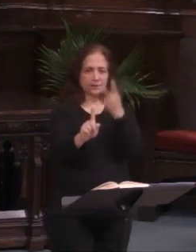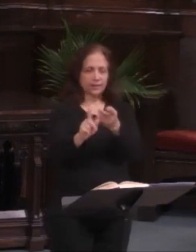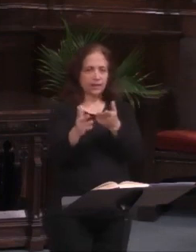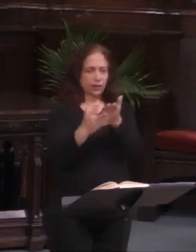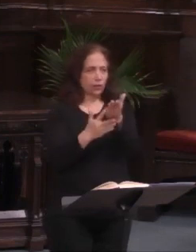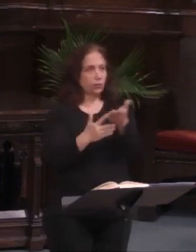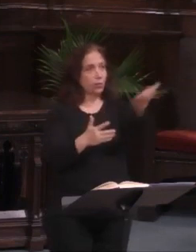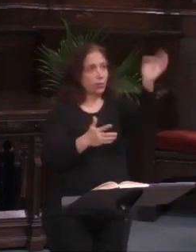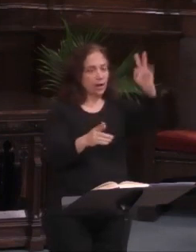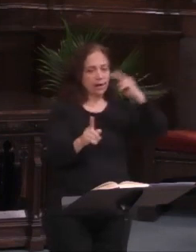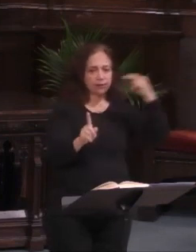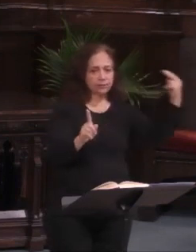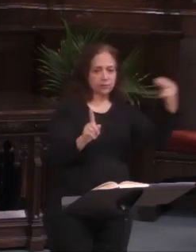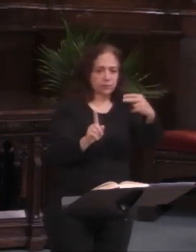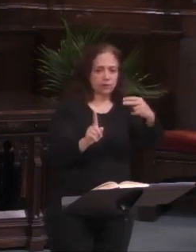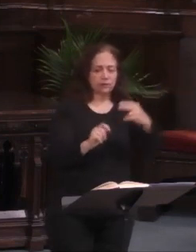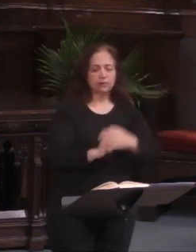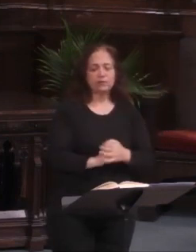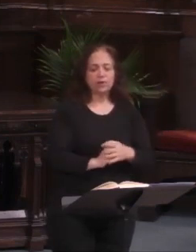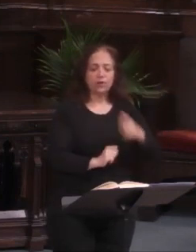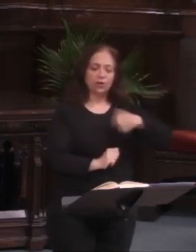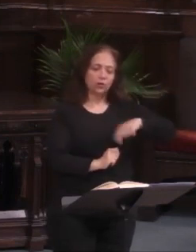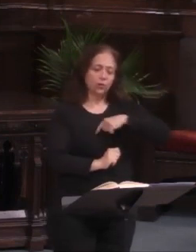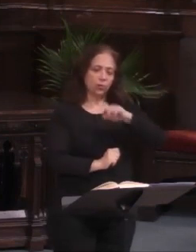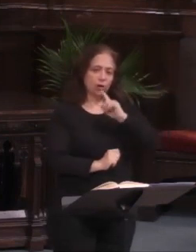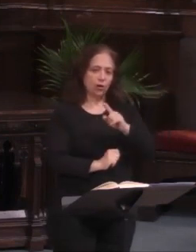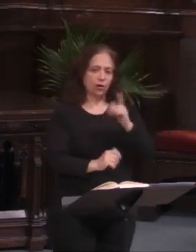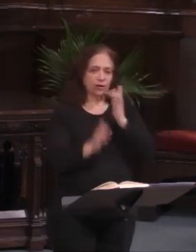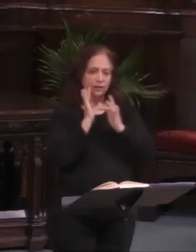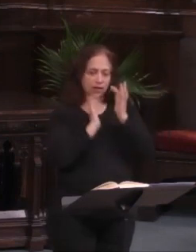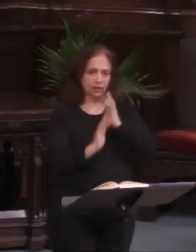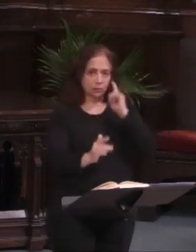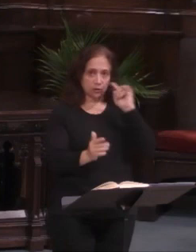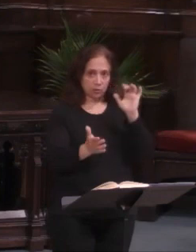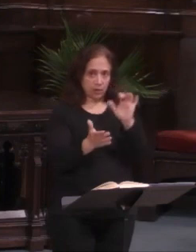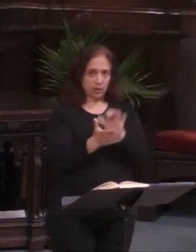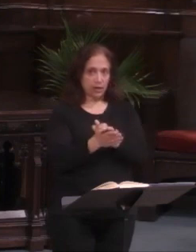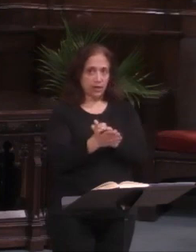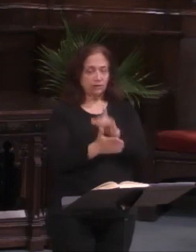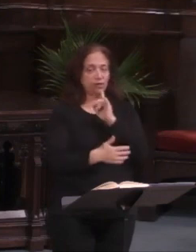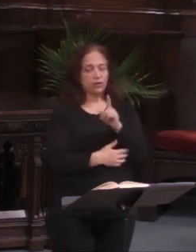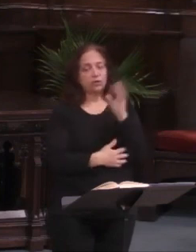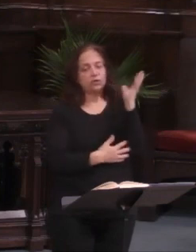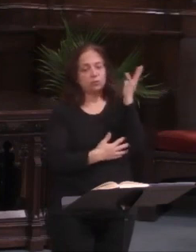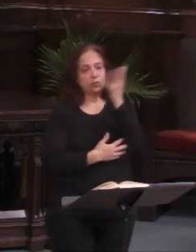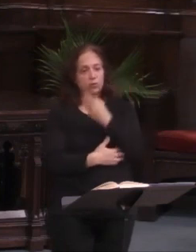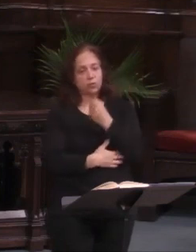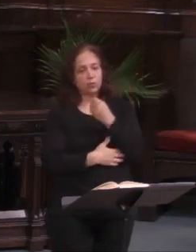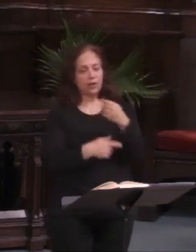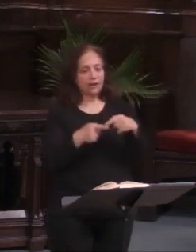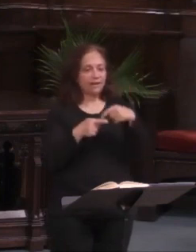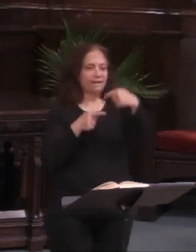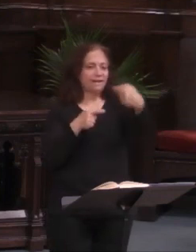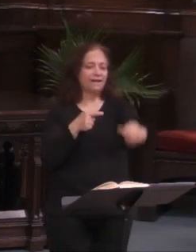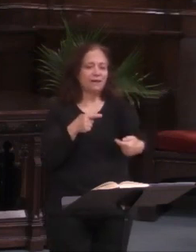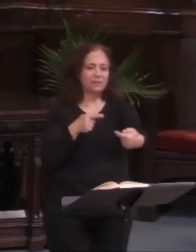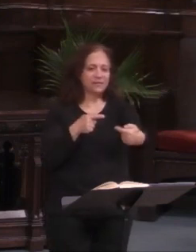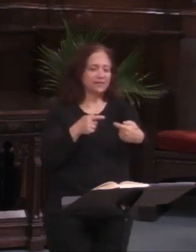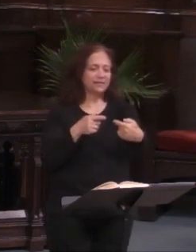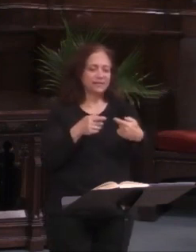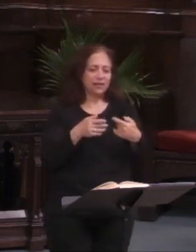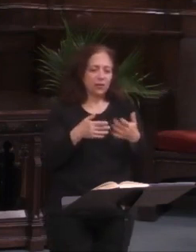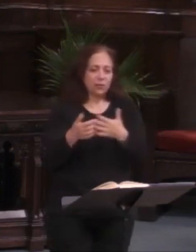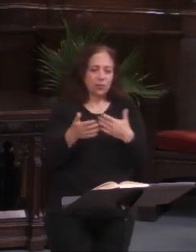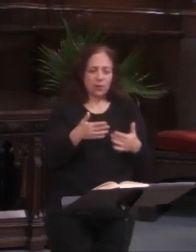through God's eyes. We are desperate to believe that there is beauty on the other side of